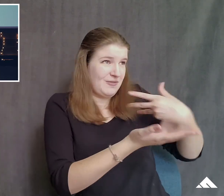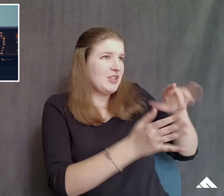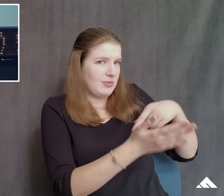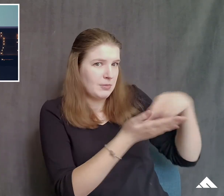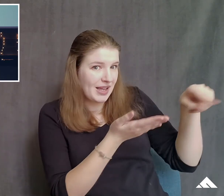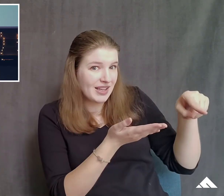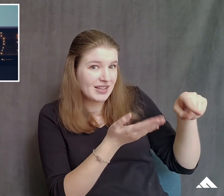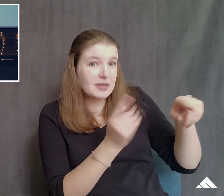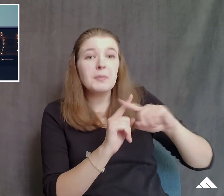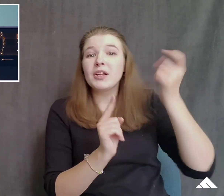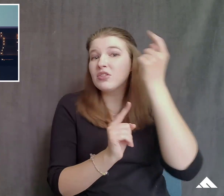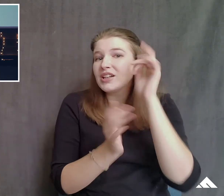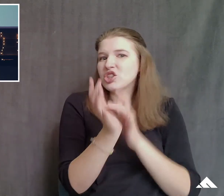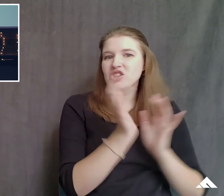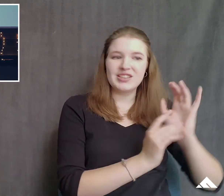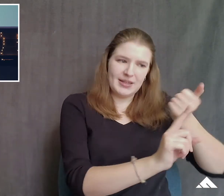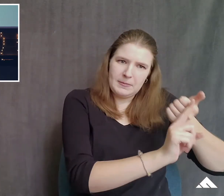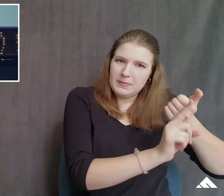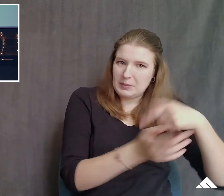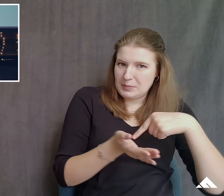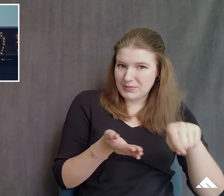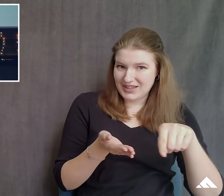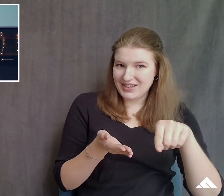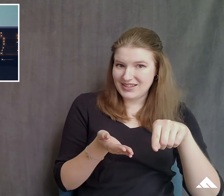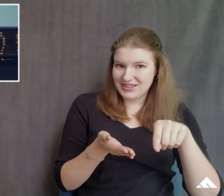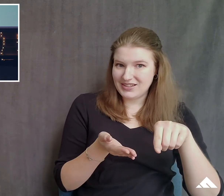paid by Jesus.